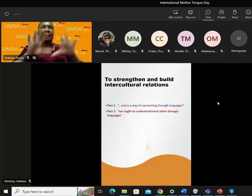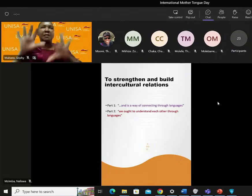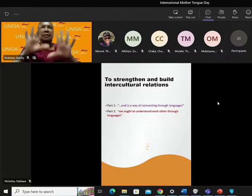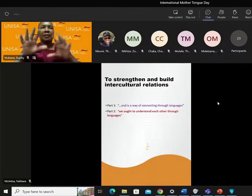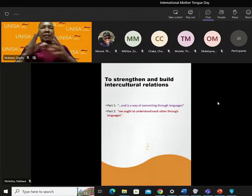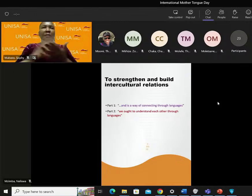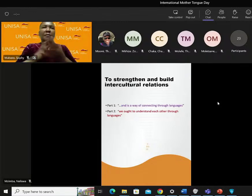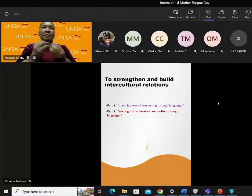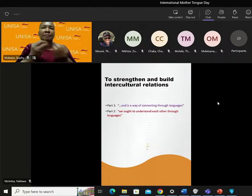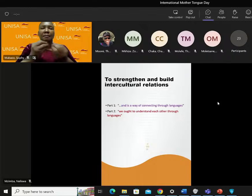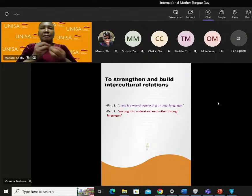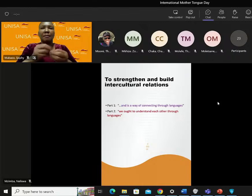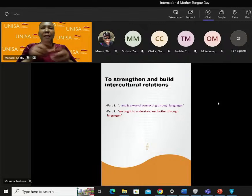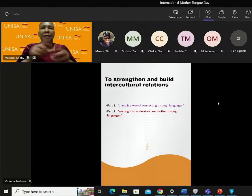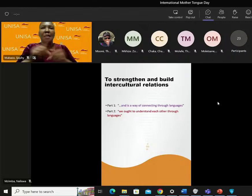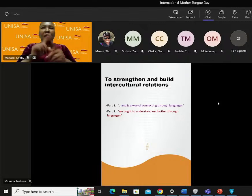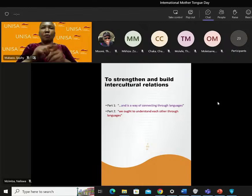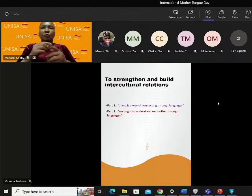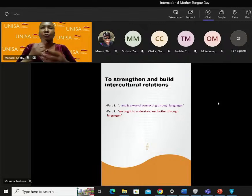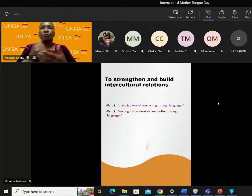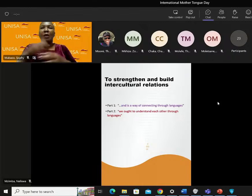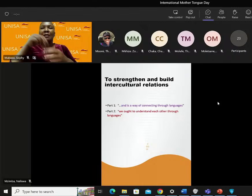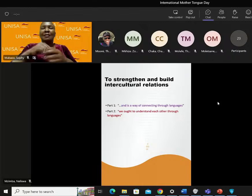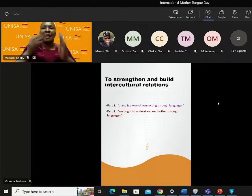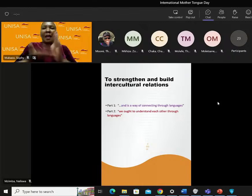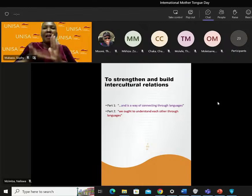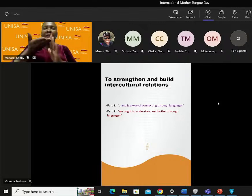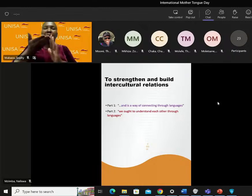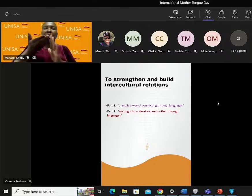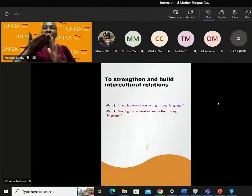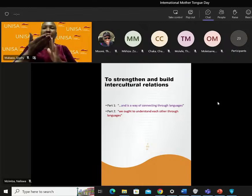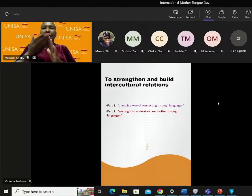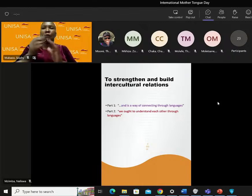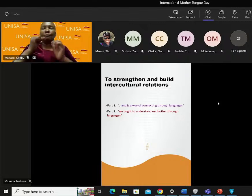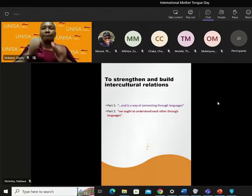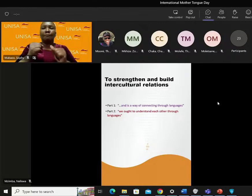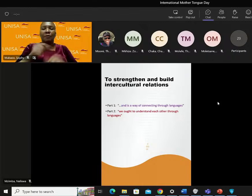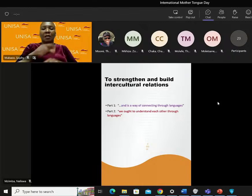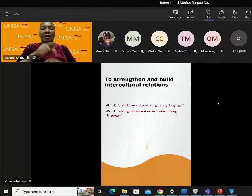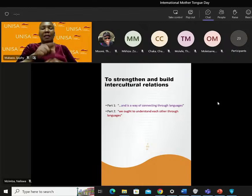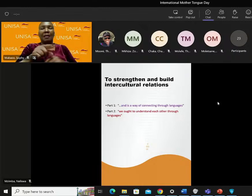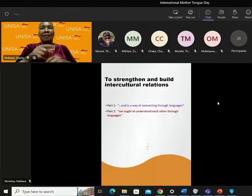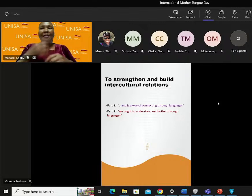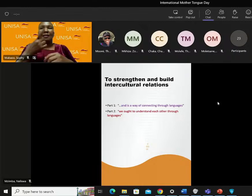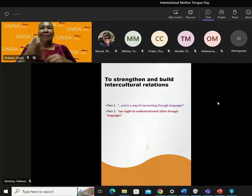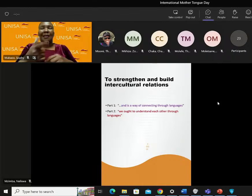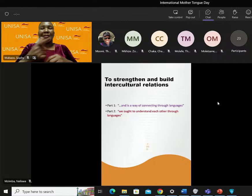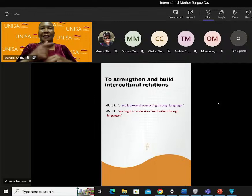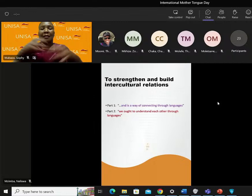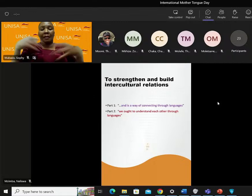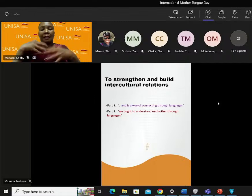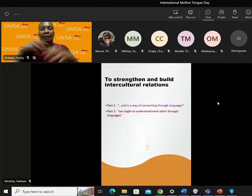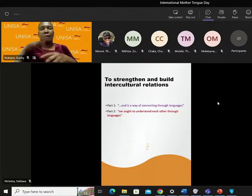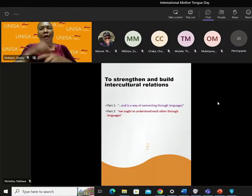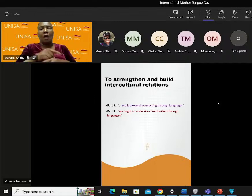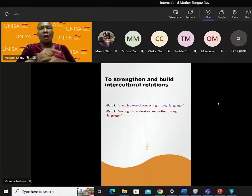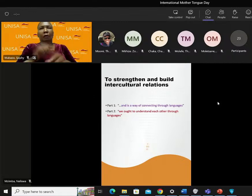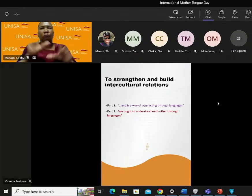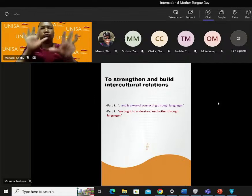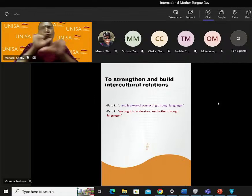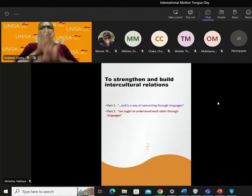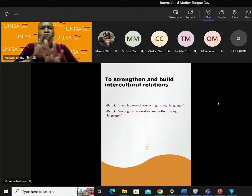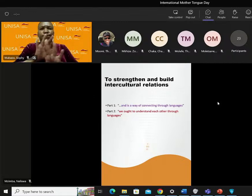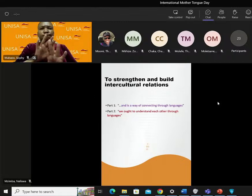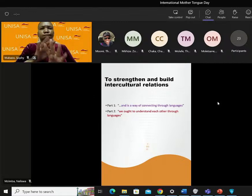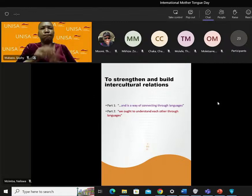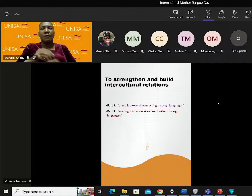stuck in an elevator with a man with necrophobia, which is the phobia of darkness, and the only thing he needs is water, and he keeps